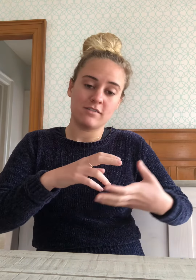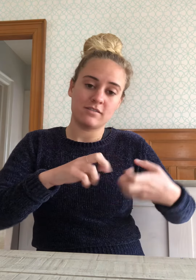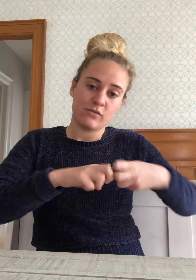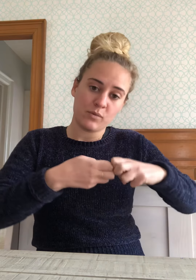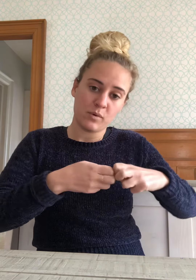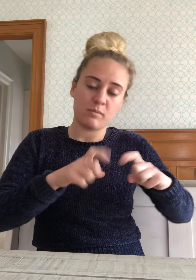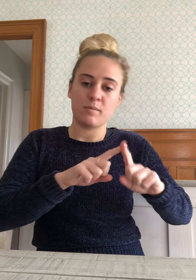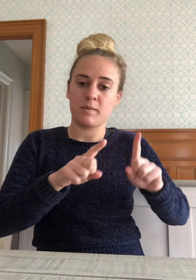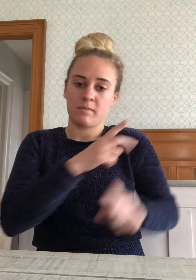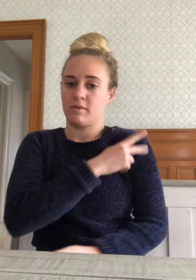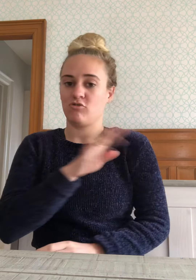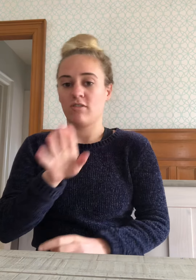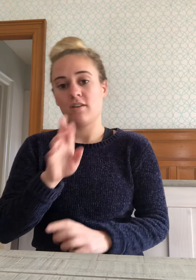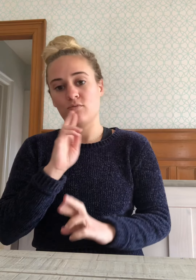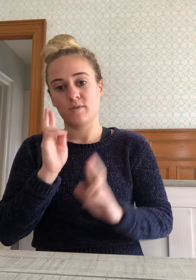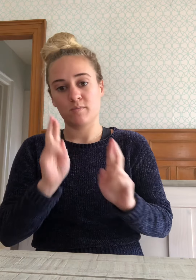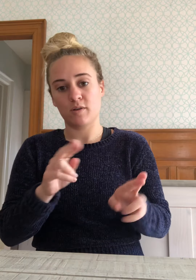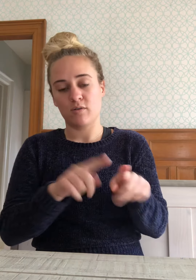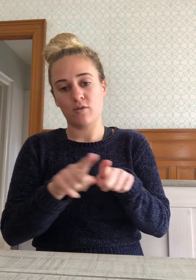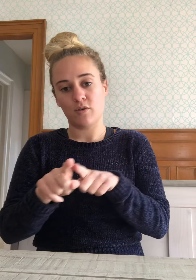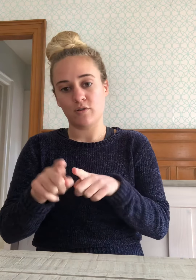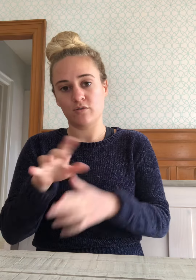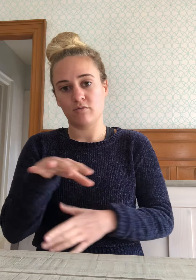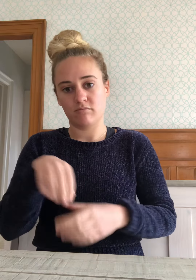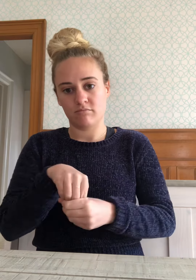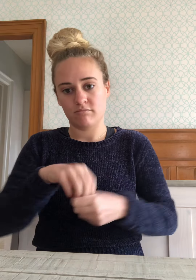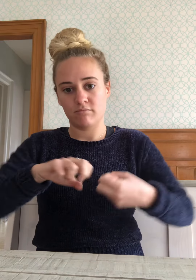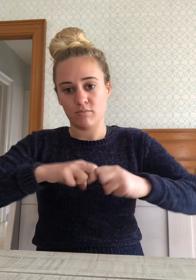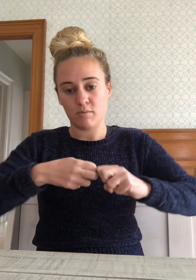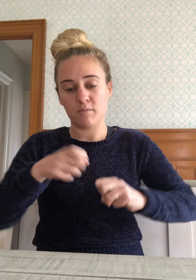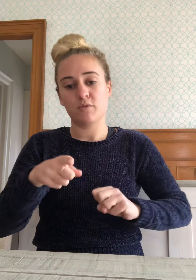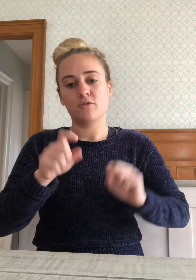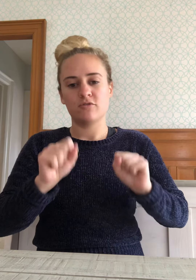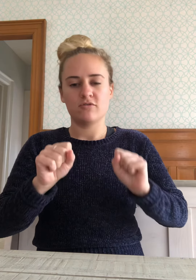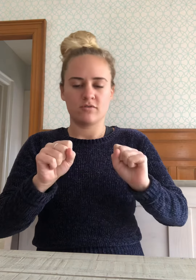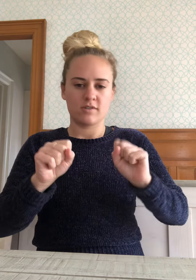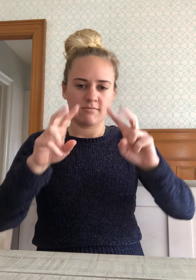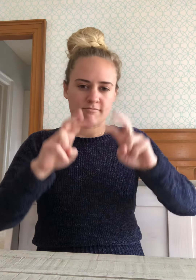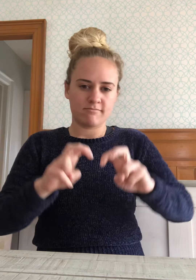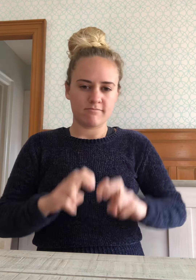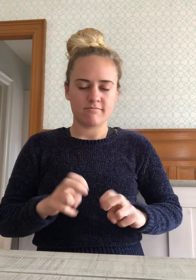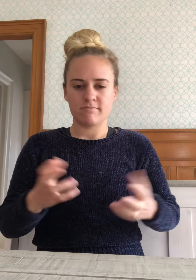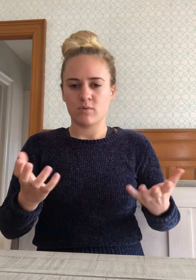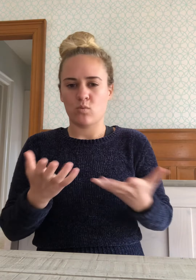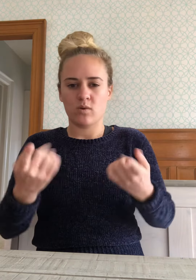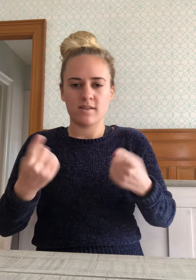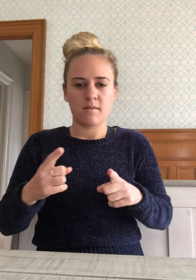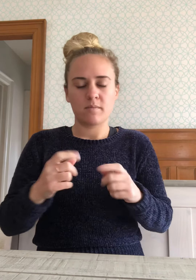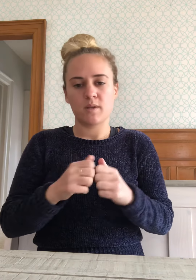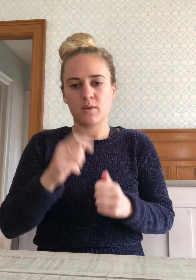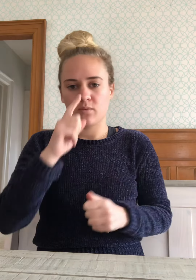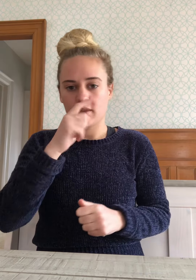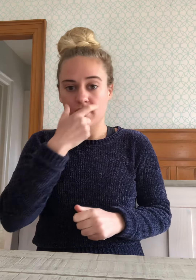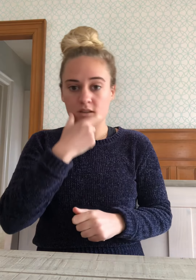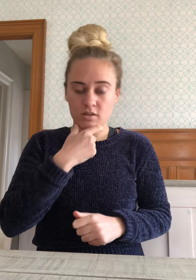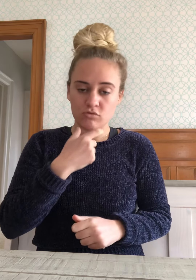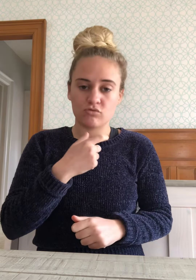problem. So you can look at what the denture is doing, some of the troubleshooting that we talked about, but you also have